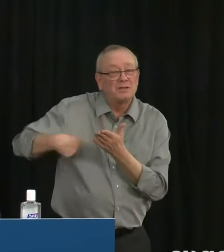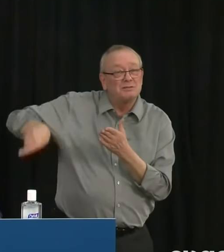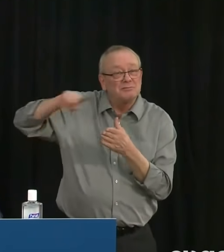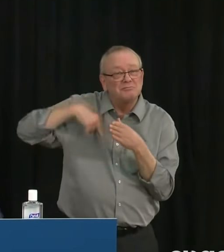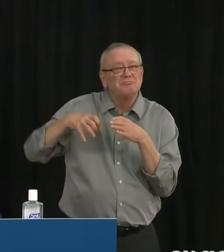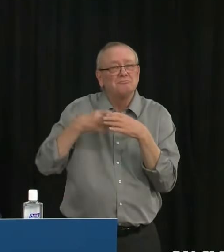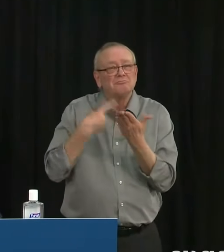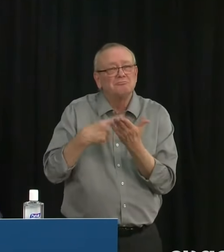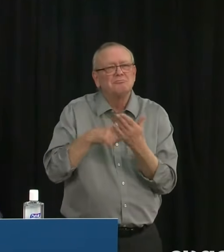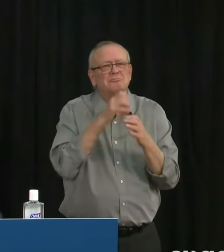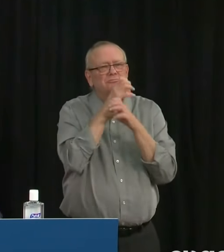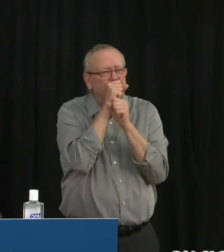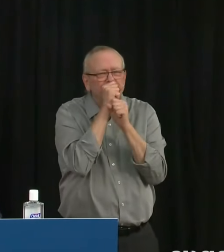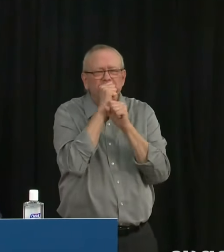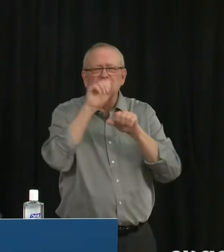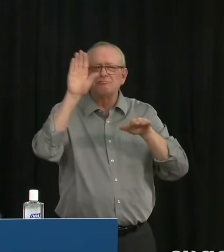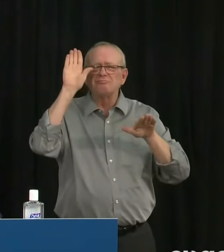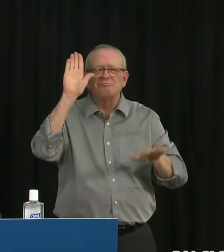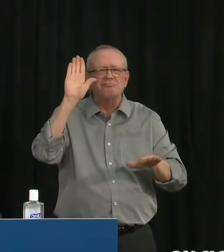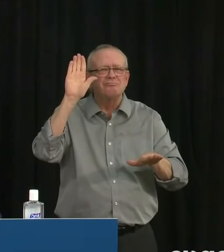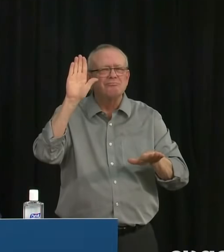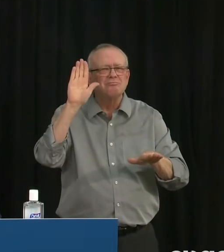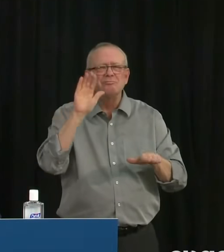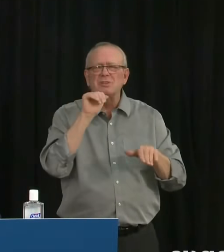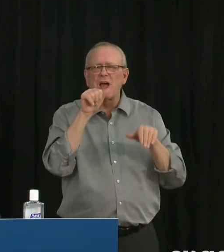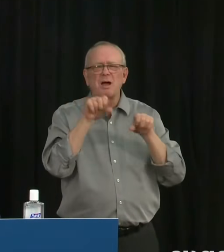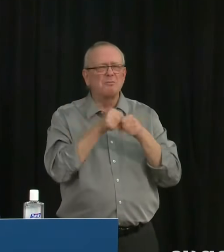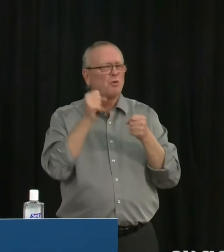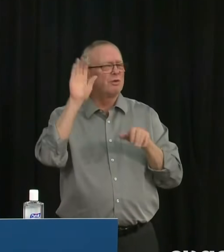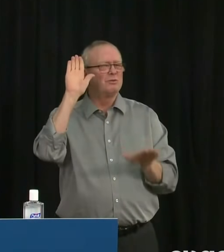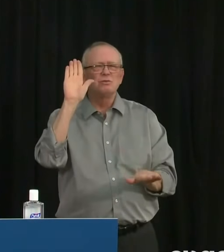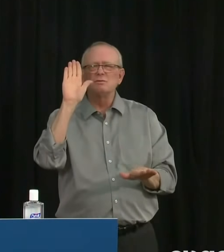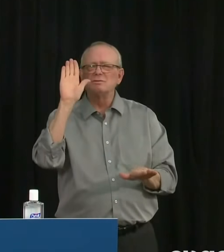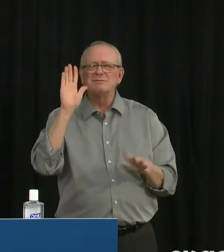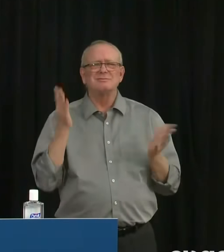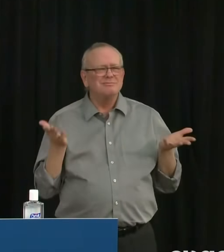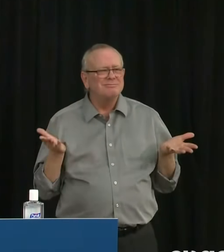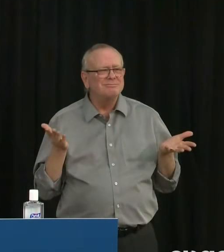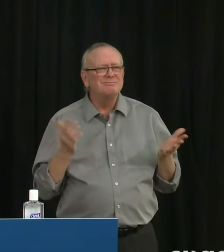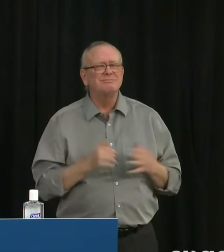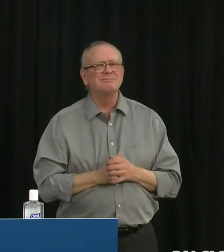oath. Thank you. Operator, could you put through the next question, please?